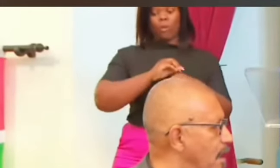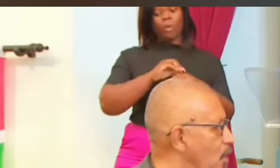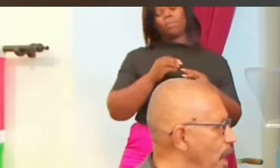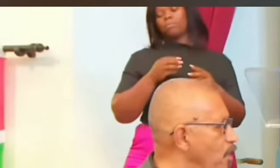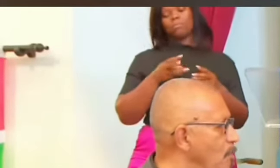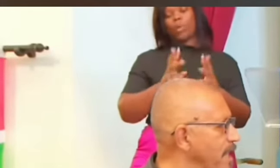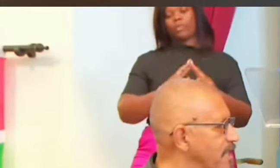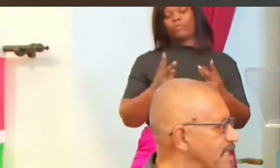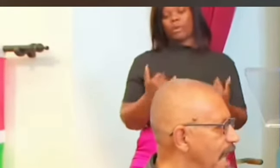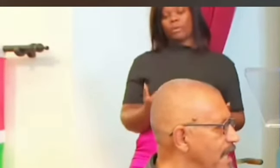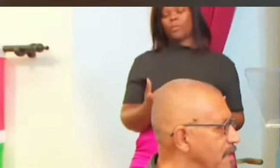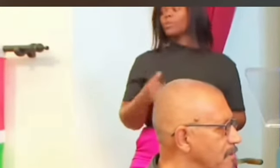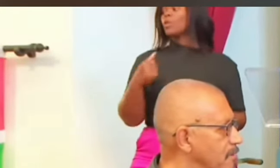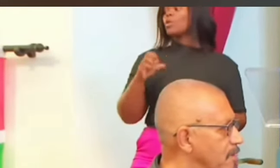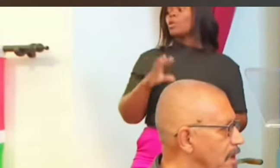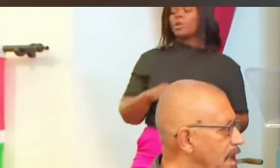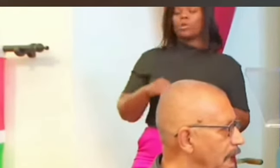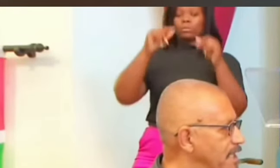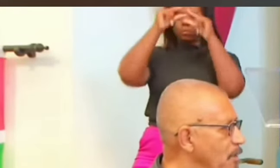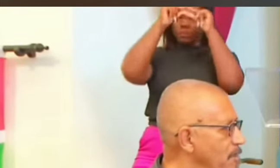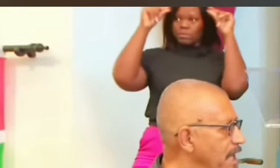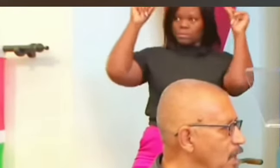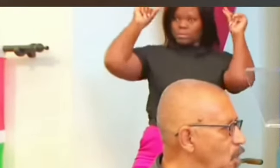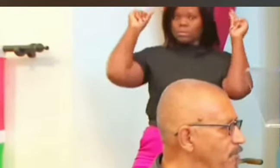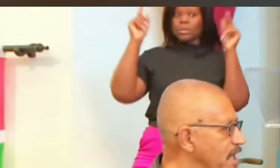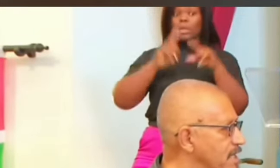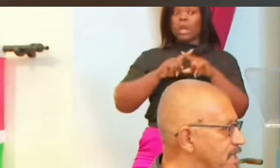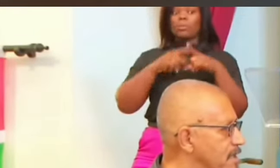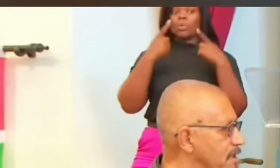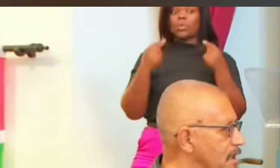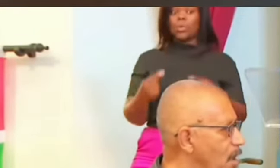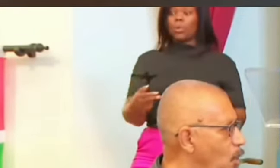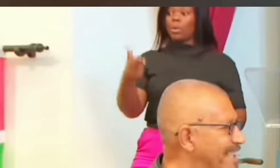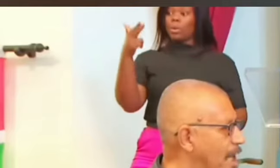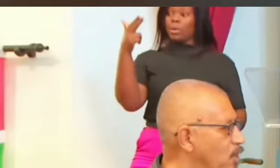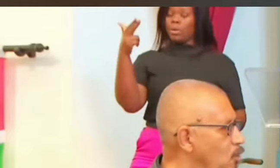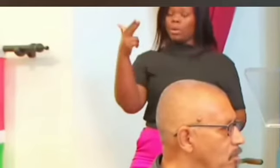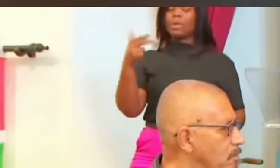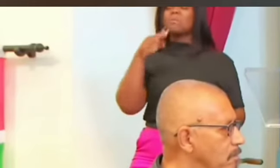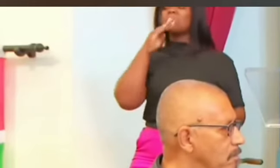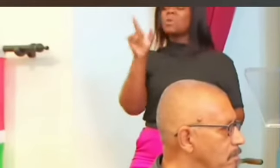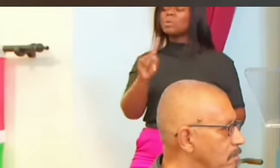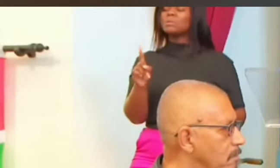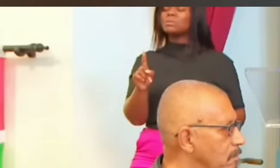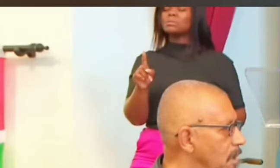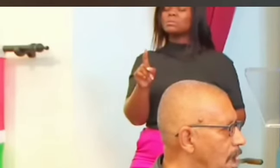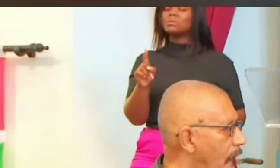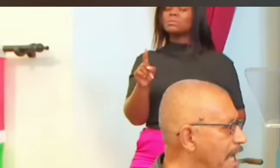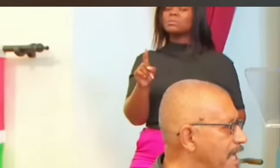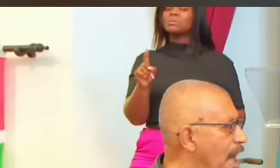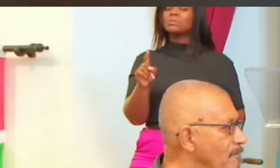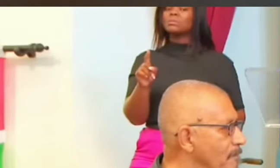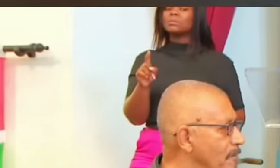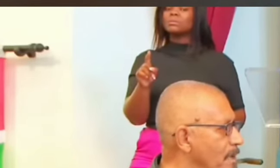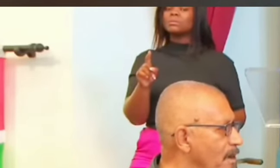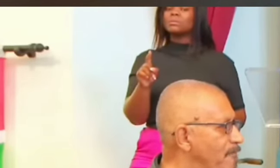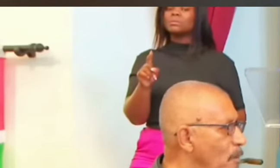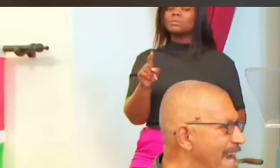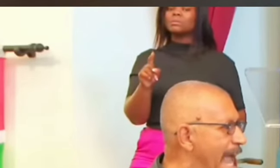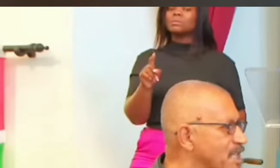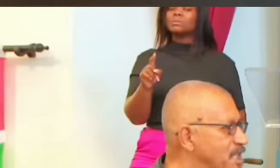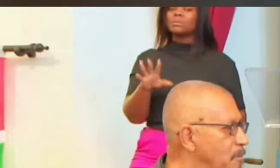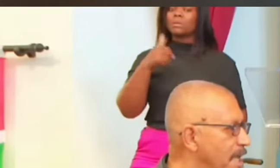Mr. Bheki Cele, when you make this sign at a media conference, what are you? I